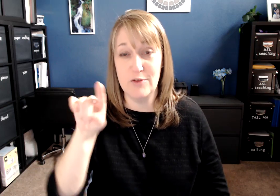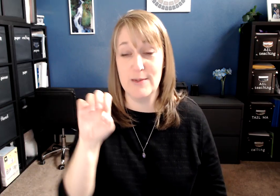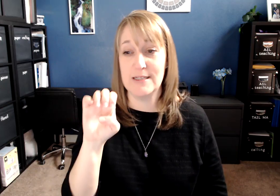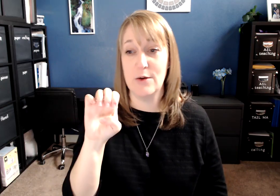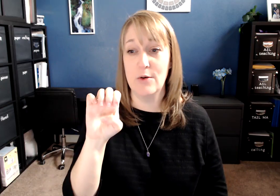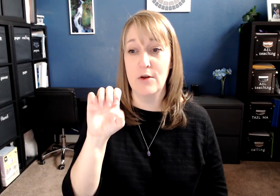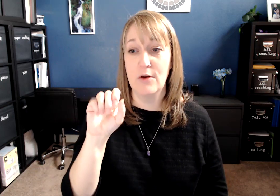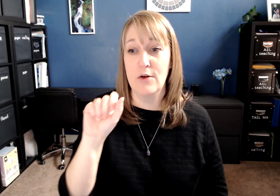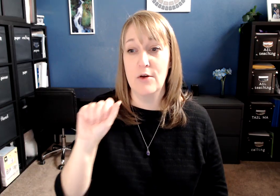movement. So